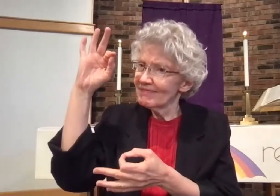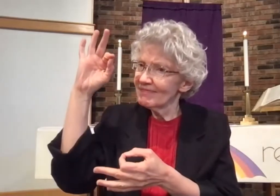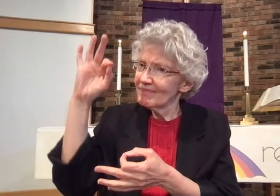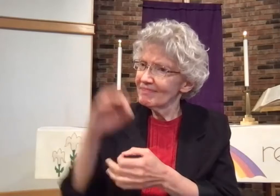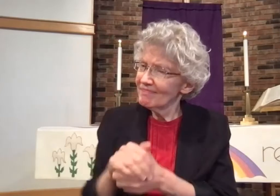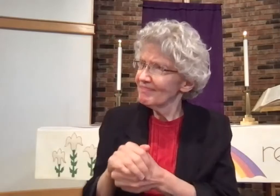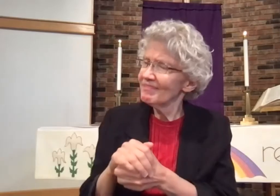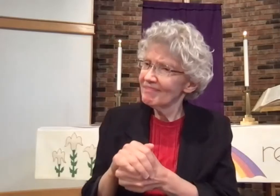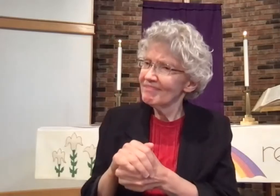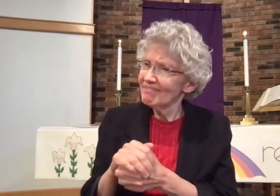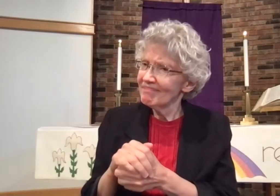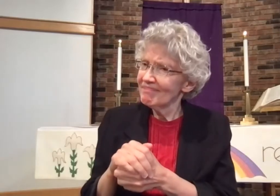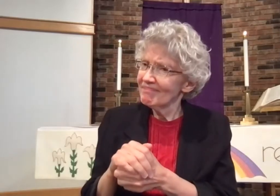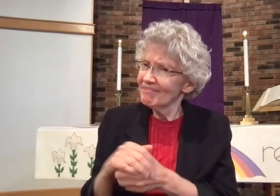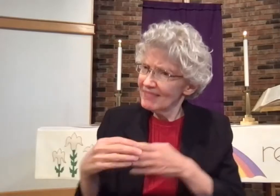into us your Holy Spirit.